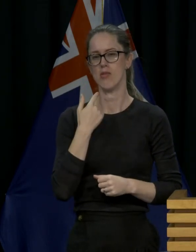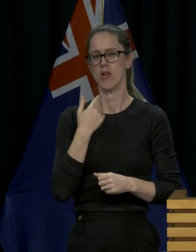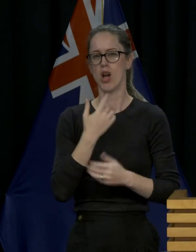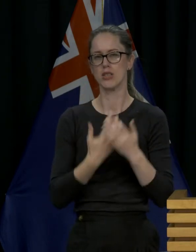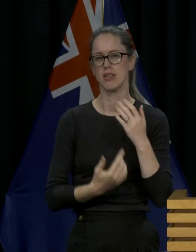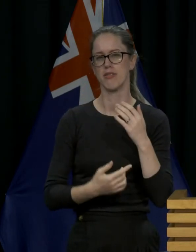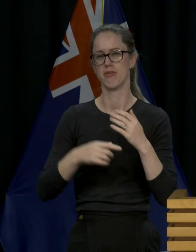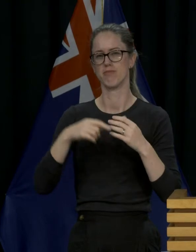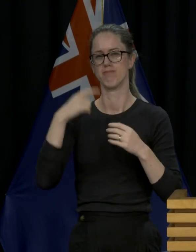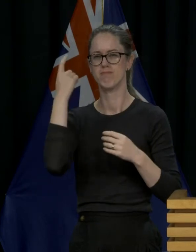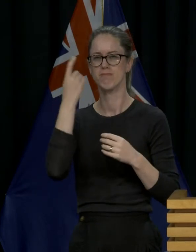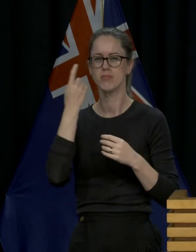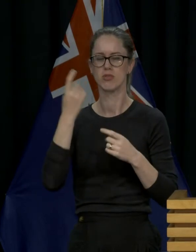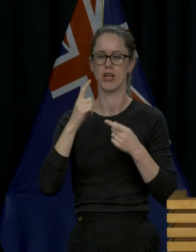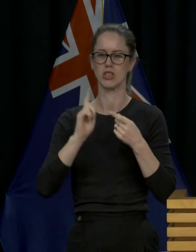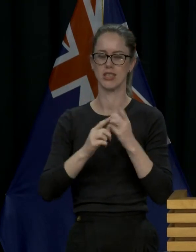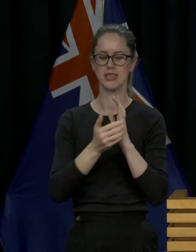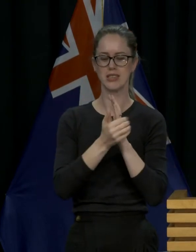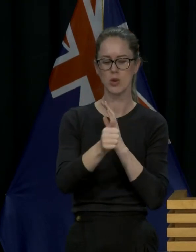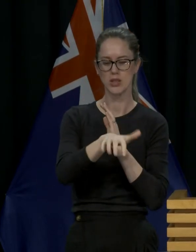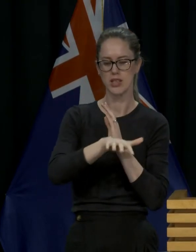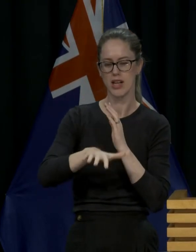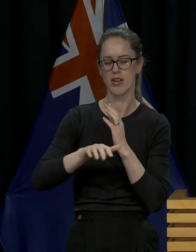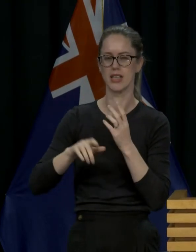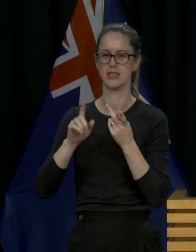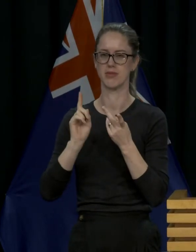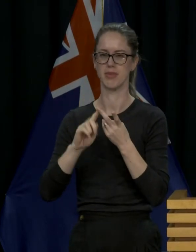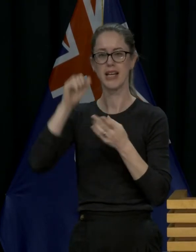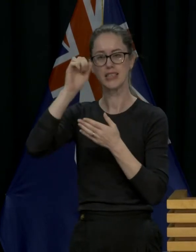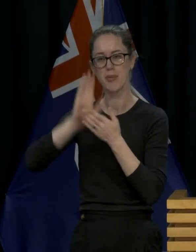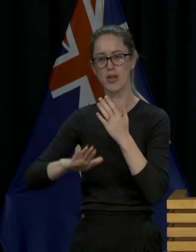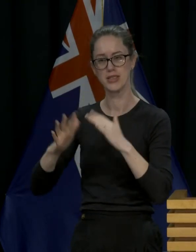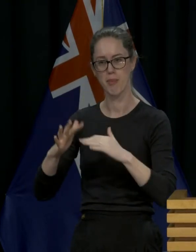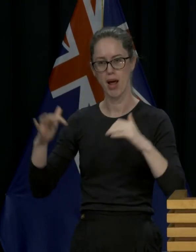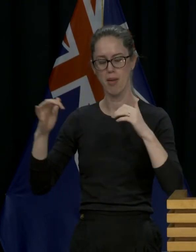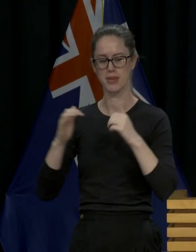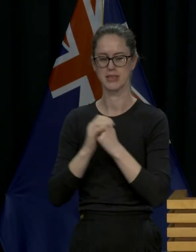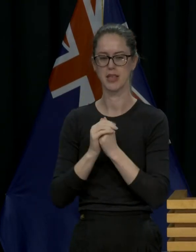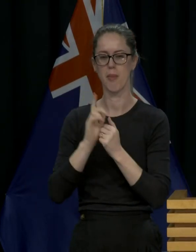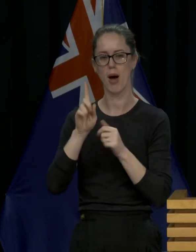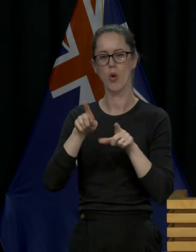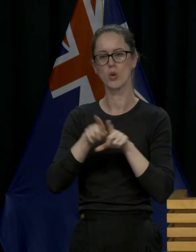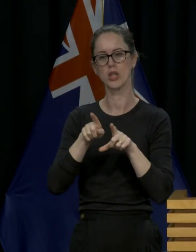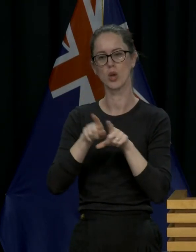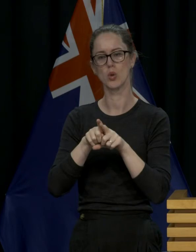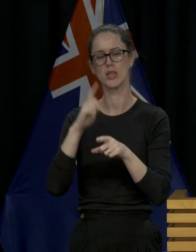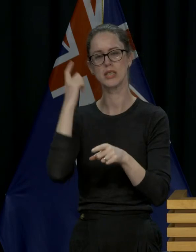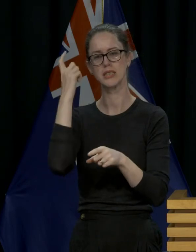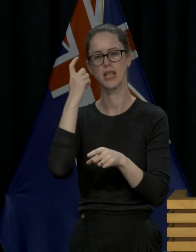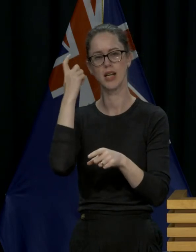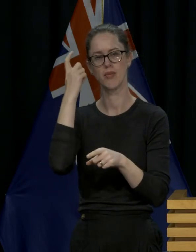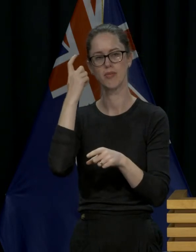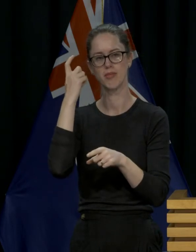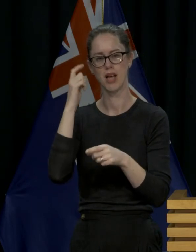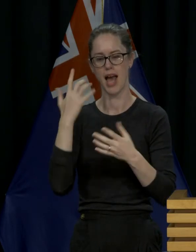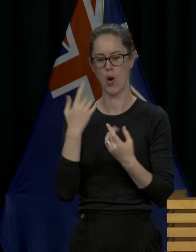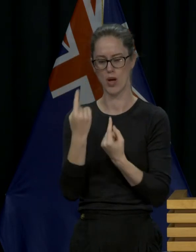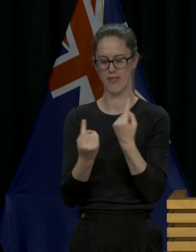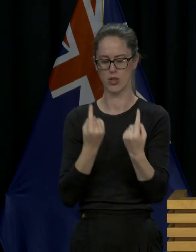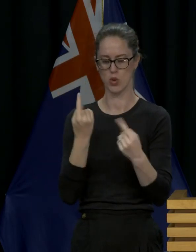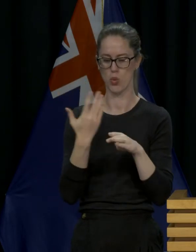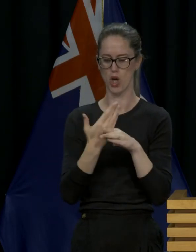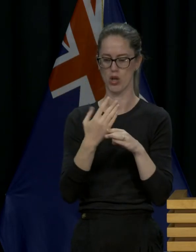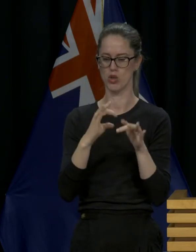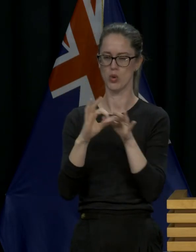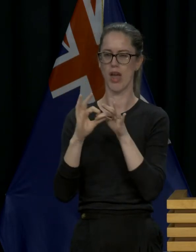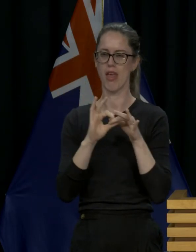consideration. Skills and experience in different areas, experience within Parliament. But I also take into account, the way individuals work